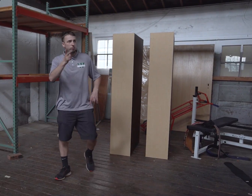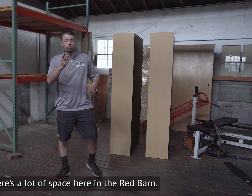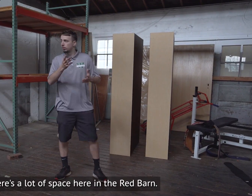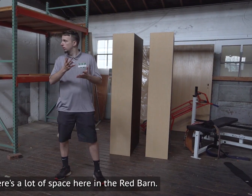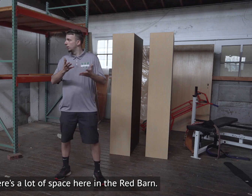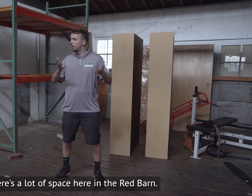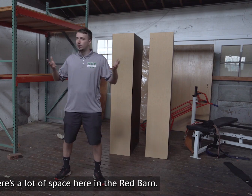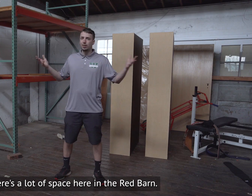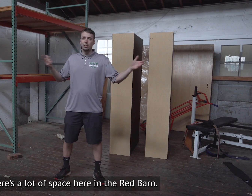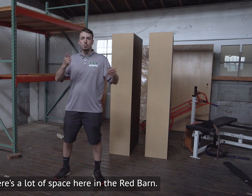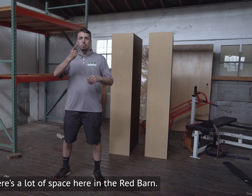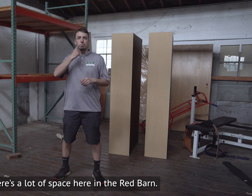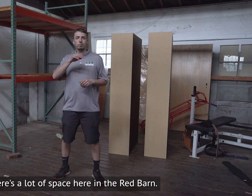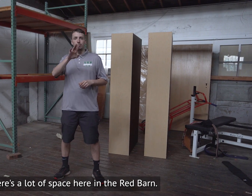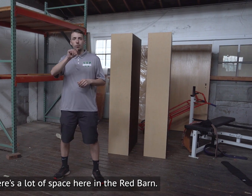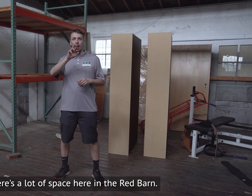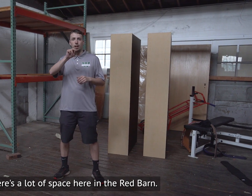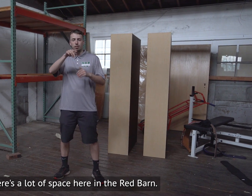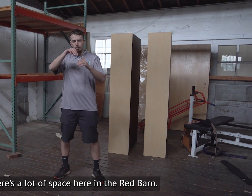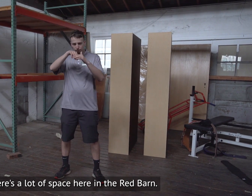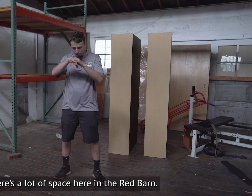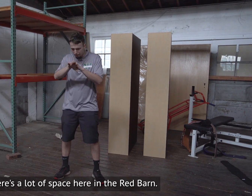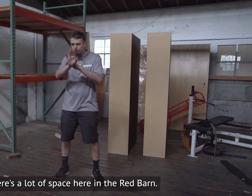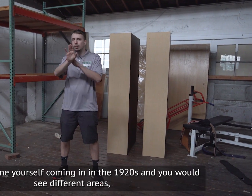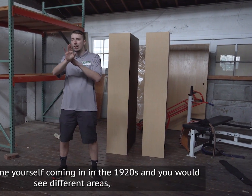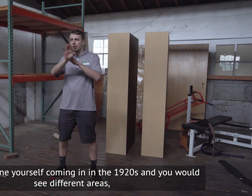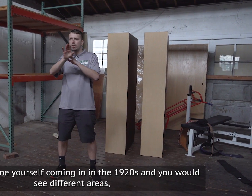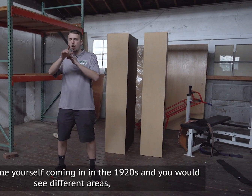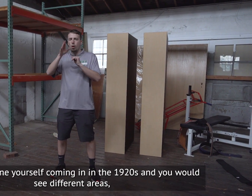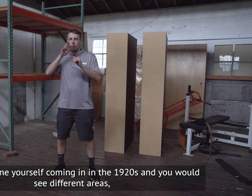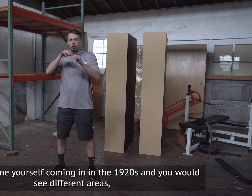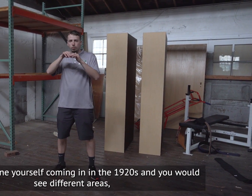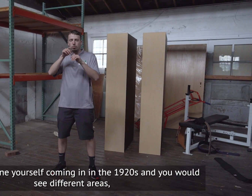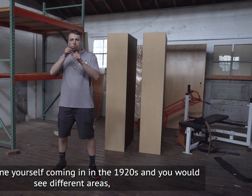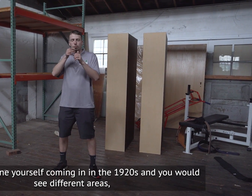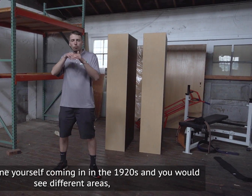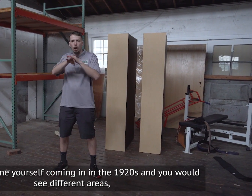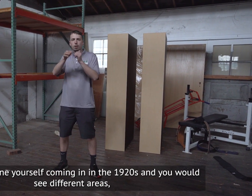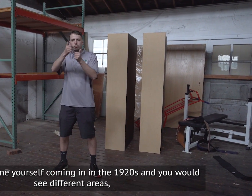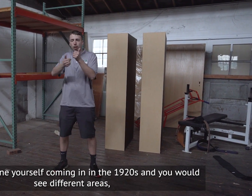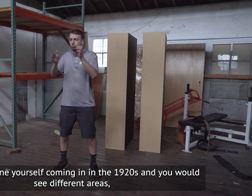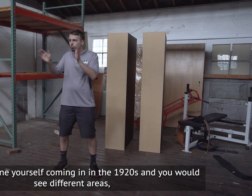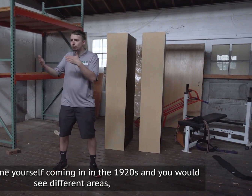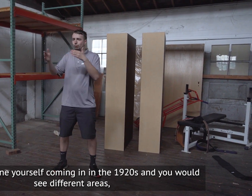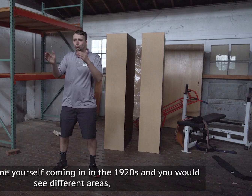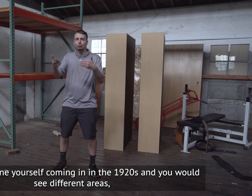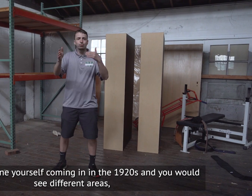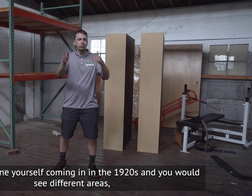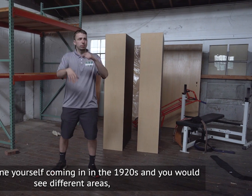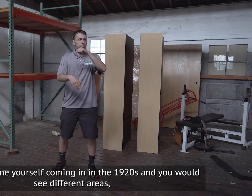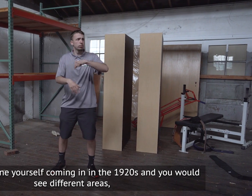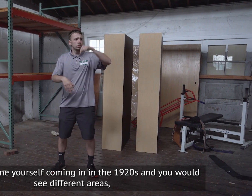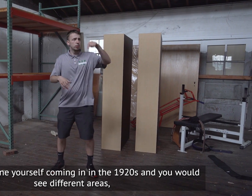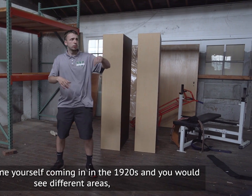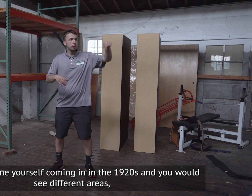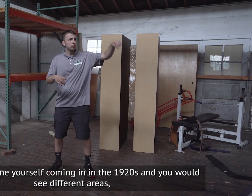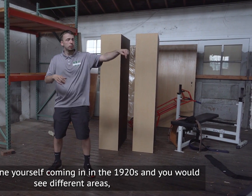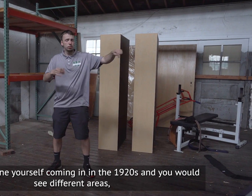There's a lot of space here in the Red Barn. You can imagine yourself coming in the 1920s and you would see